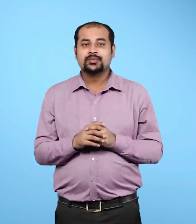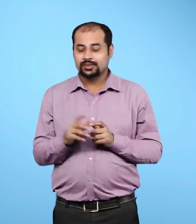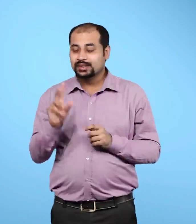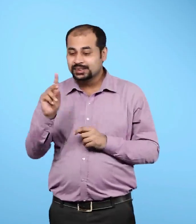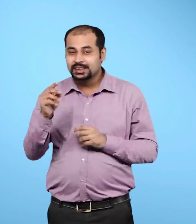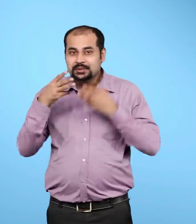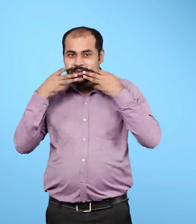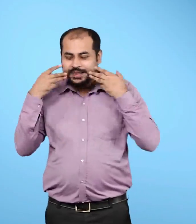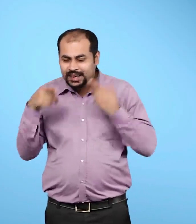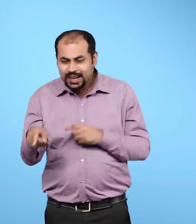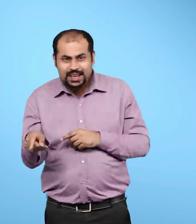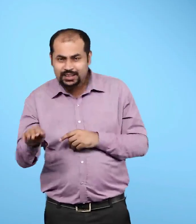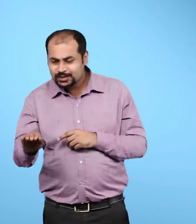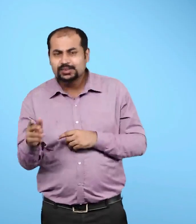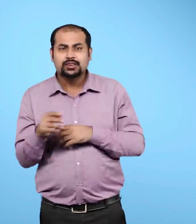Cat 2 is saying,